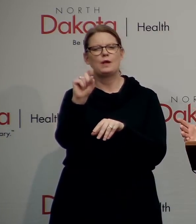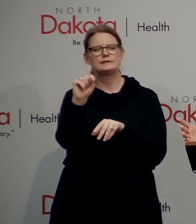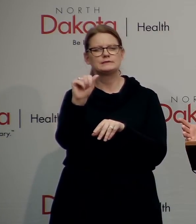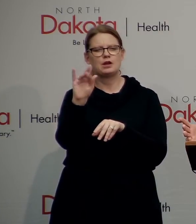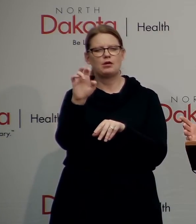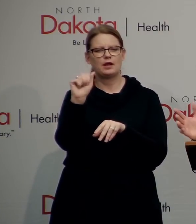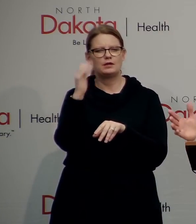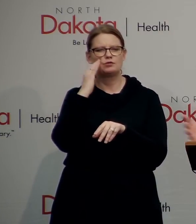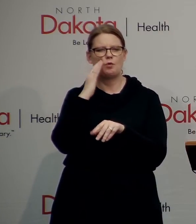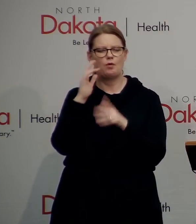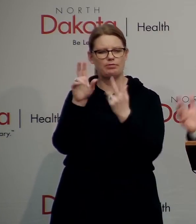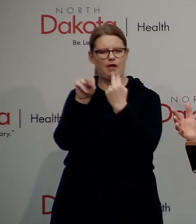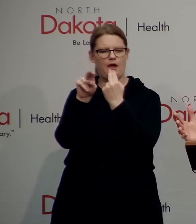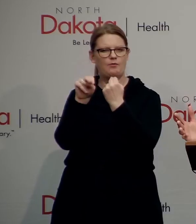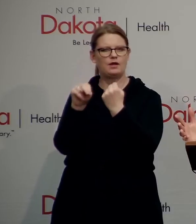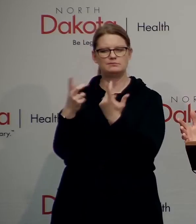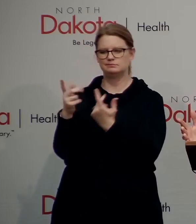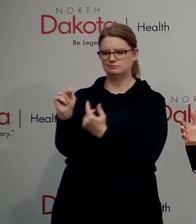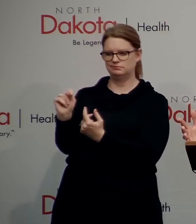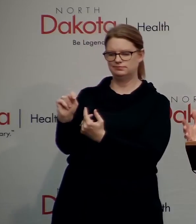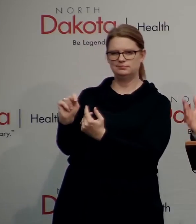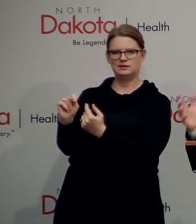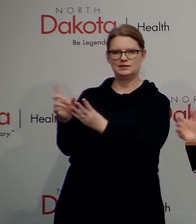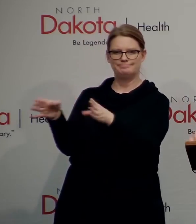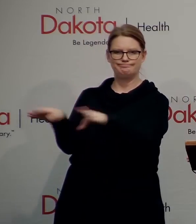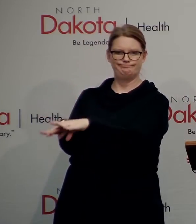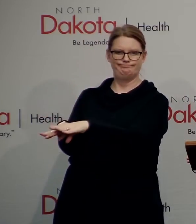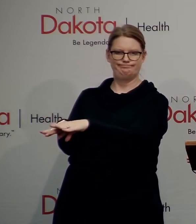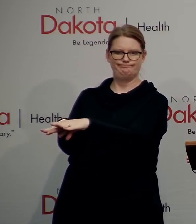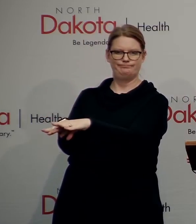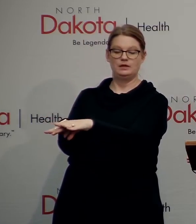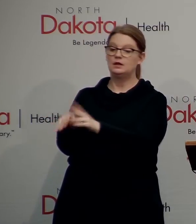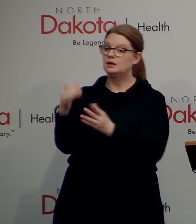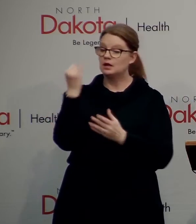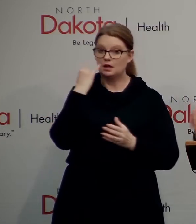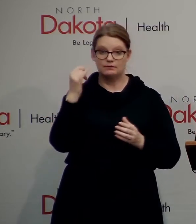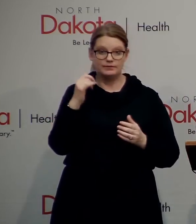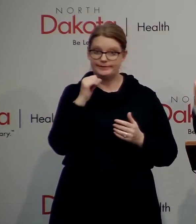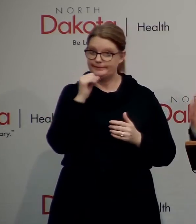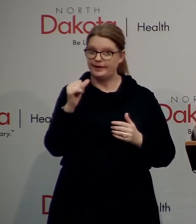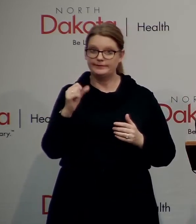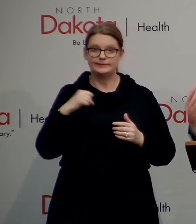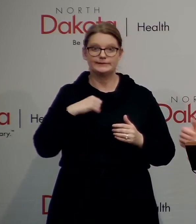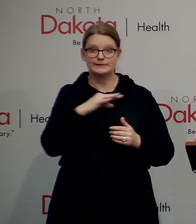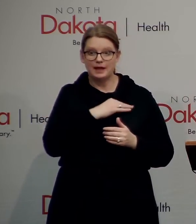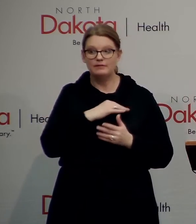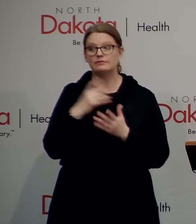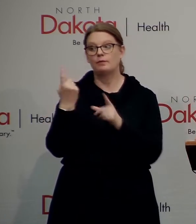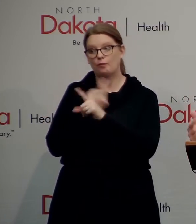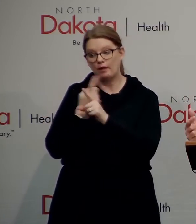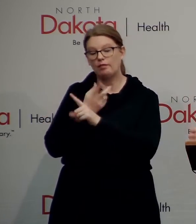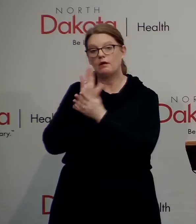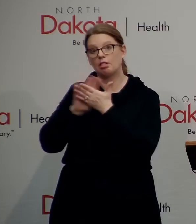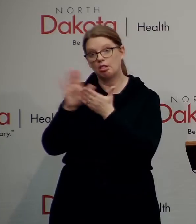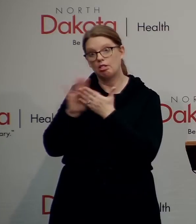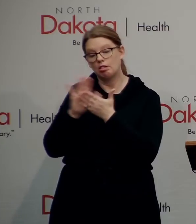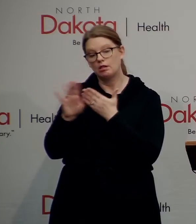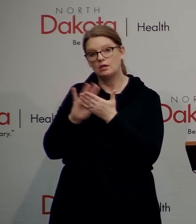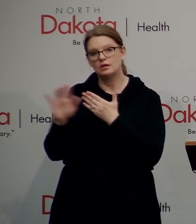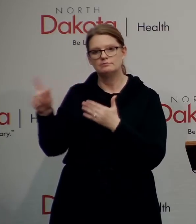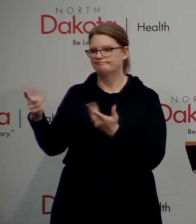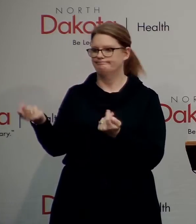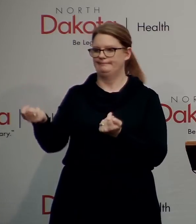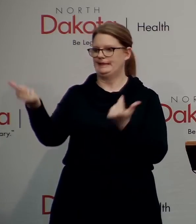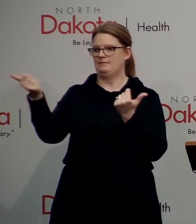where there was potential for a lot of spread. And if we don't have the staff to do regular, constant cleaning of those places, let's